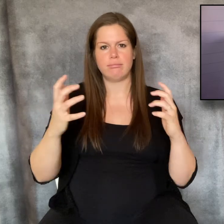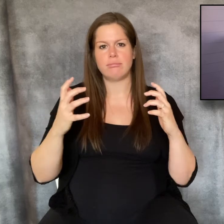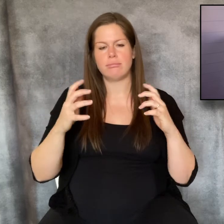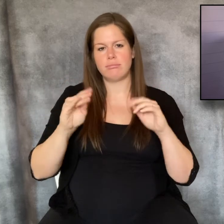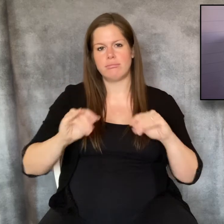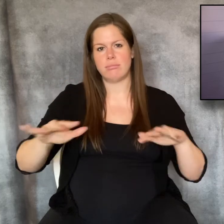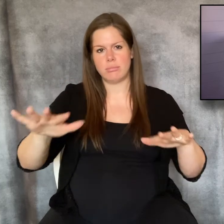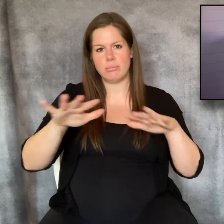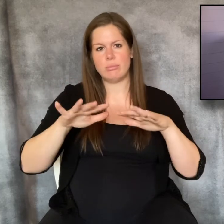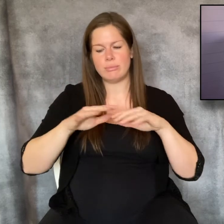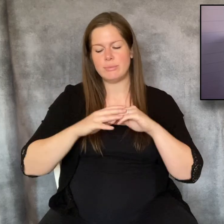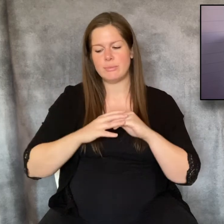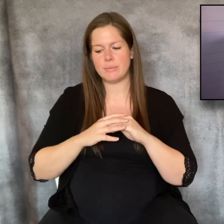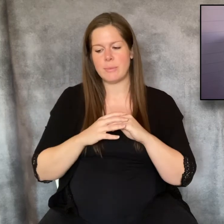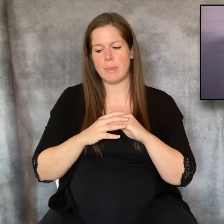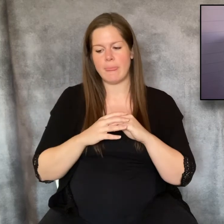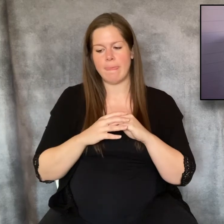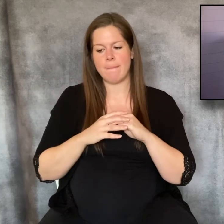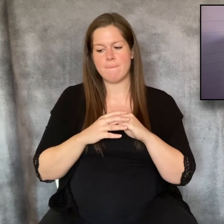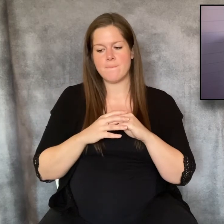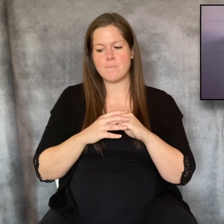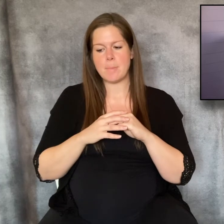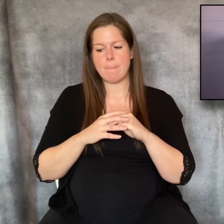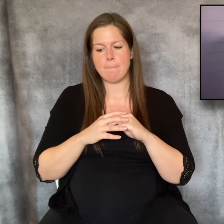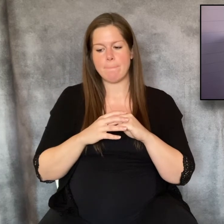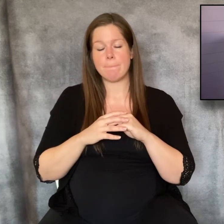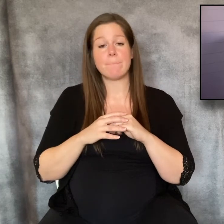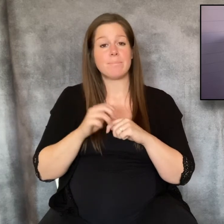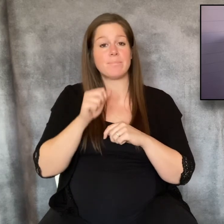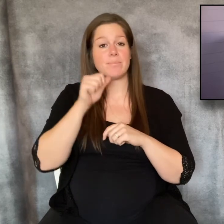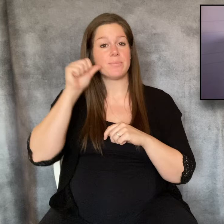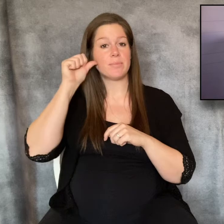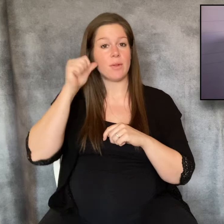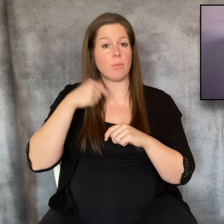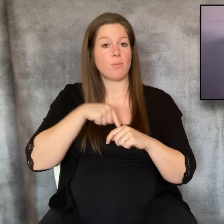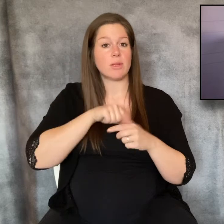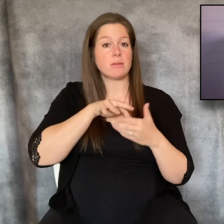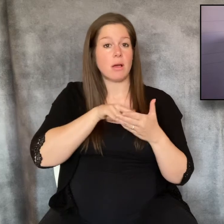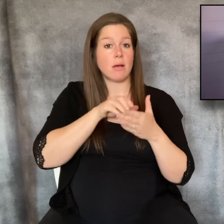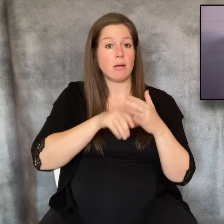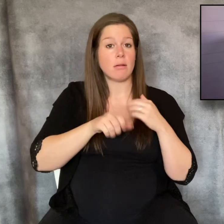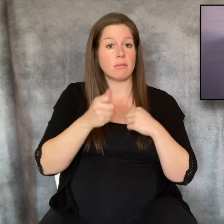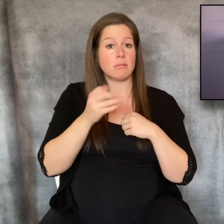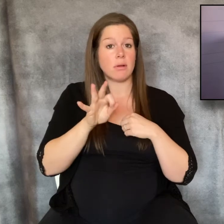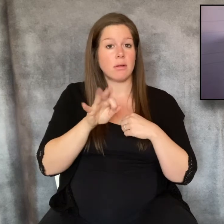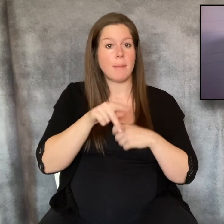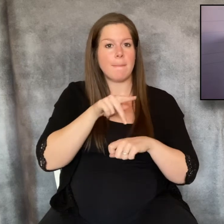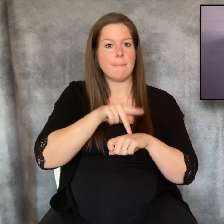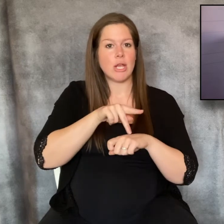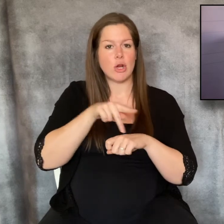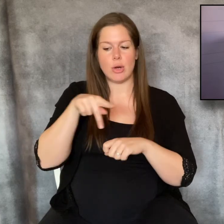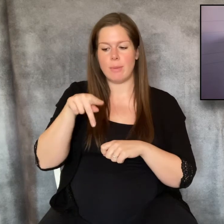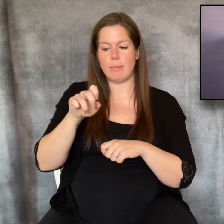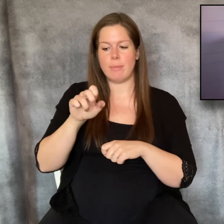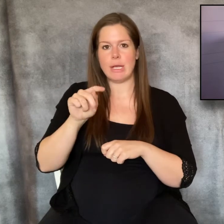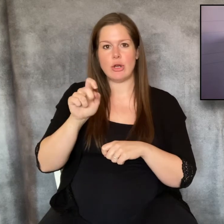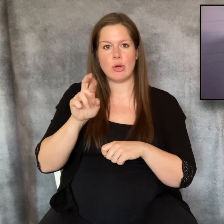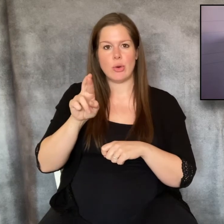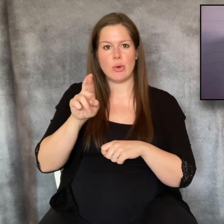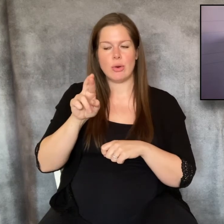as we read yesterday, Peter asked him, what do we get, Lord, for following you? If you might remember that the rich young